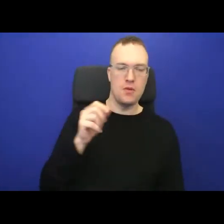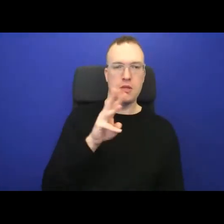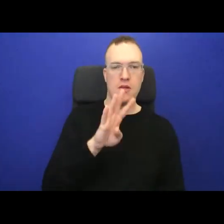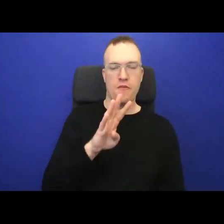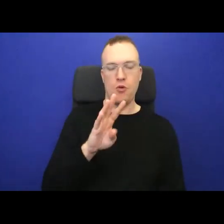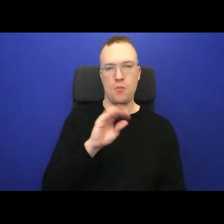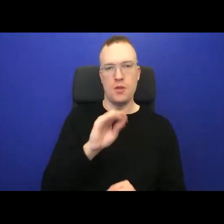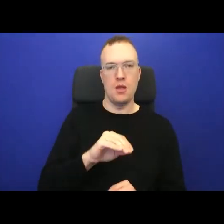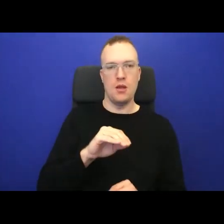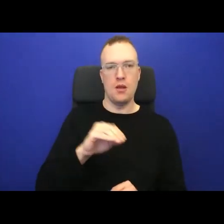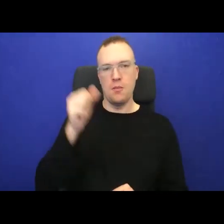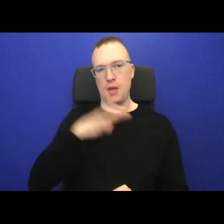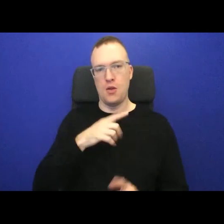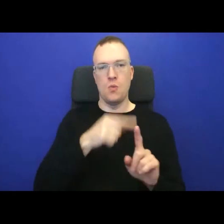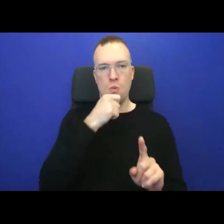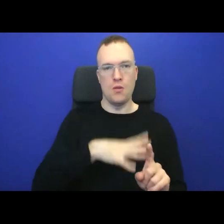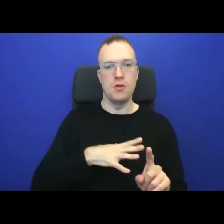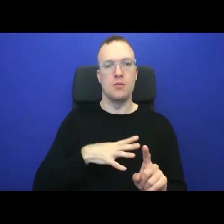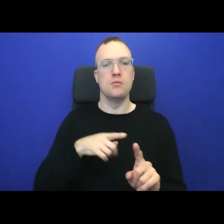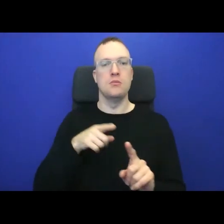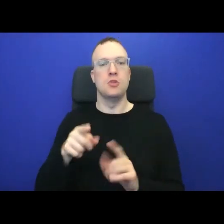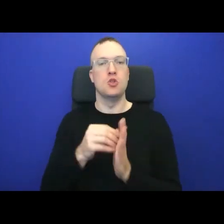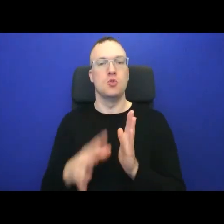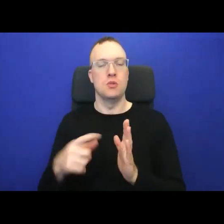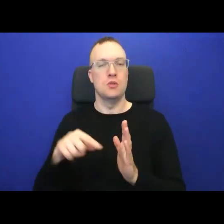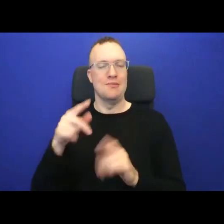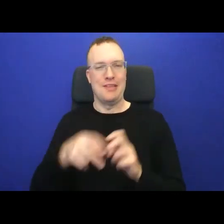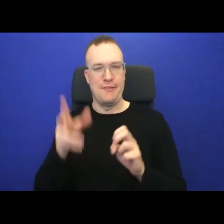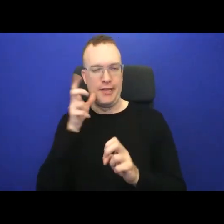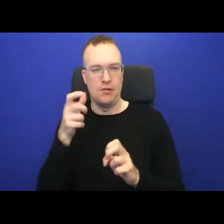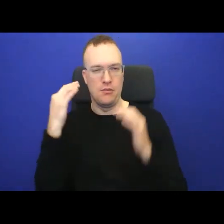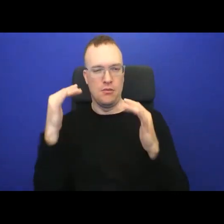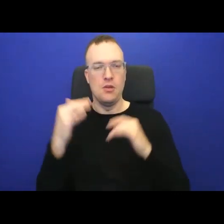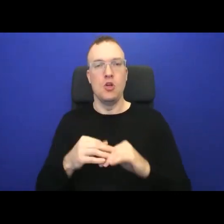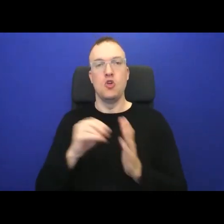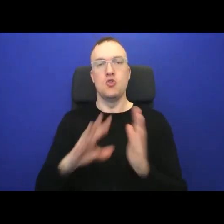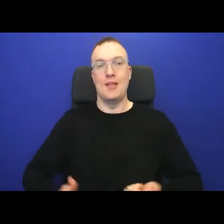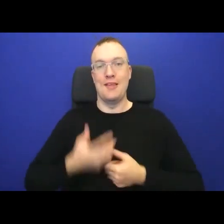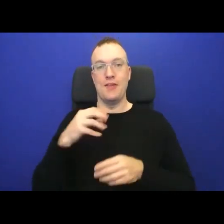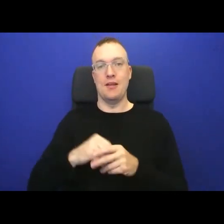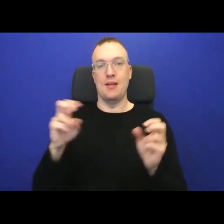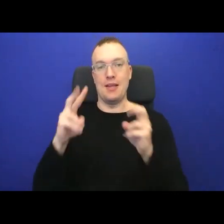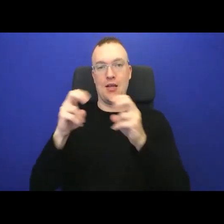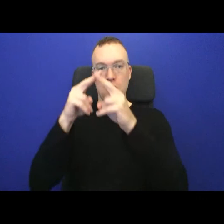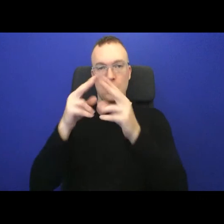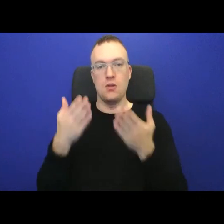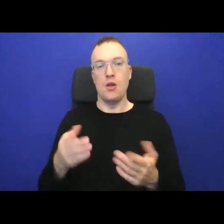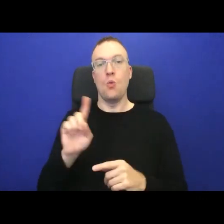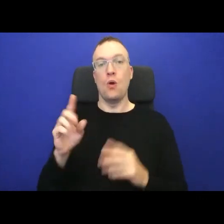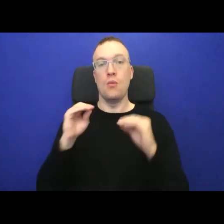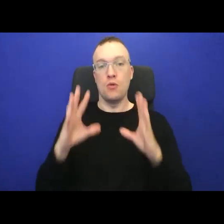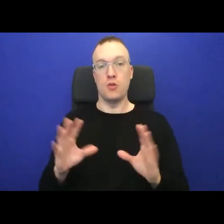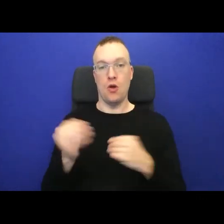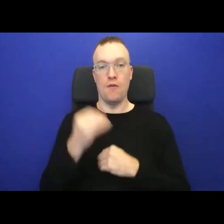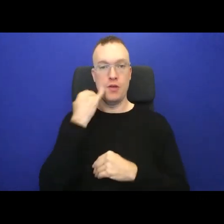And what they did on these courses was the students actually lived in the castle, where the prof's offices are, for those of you